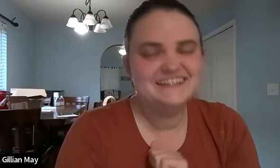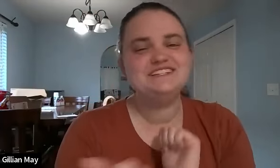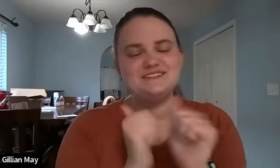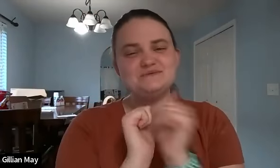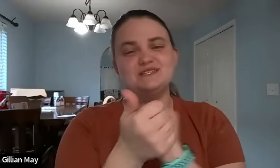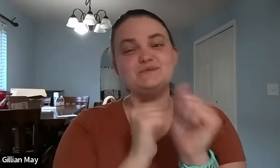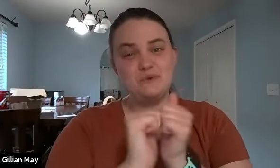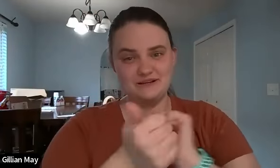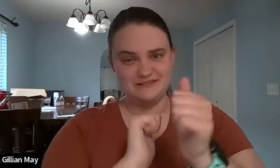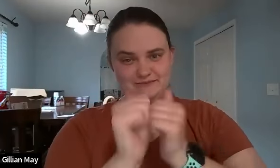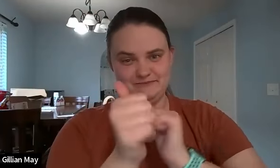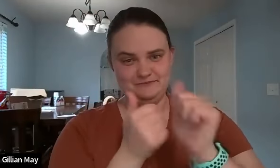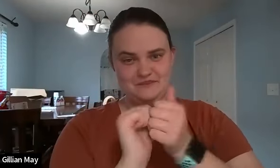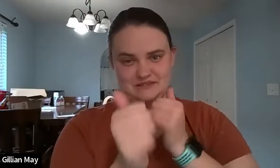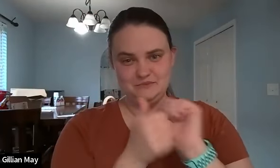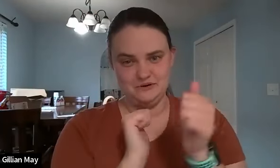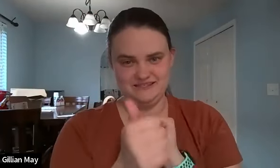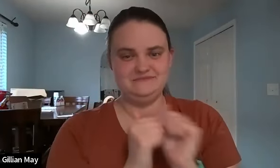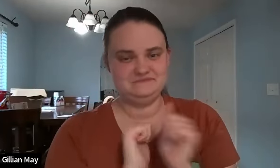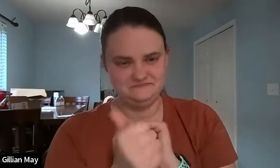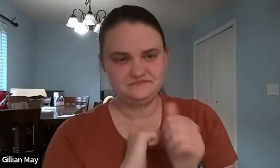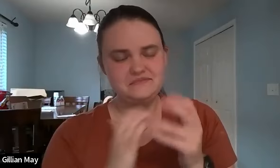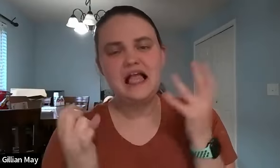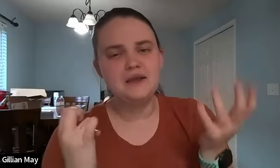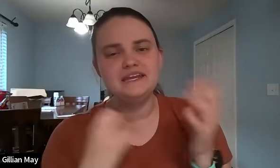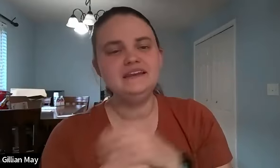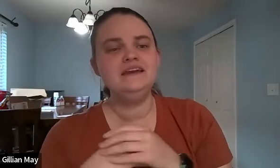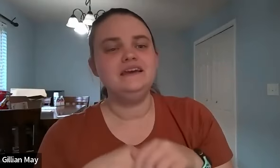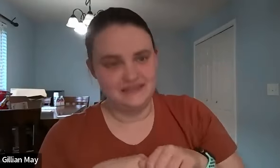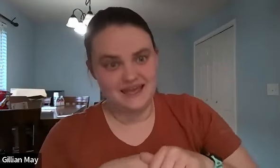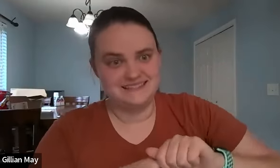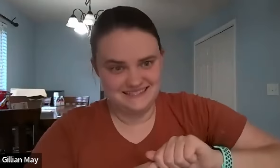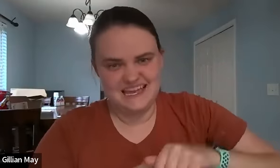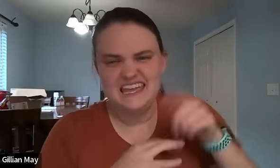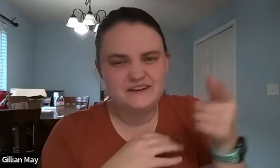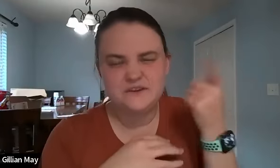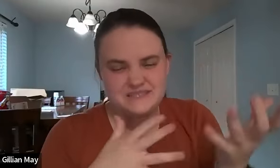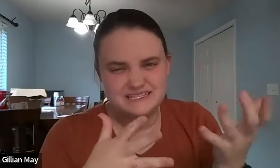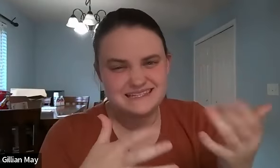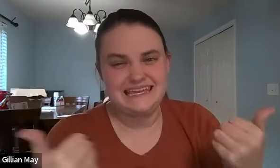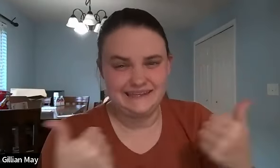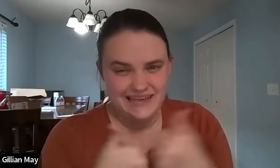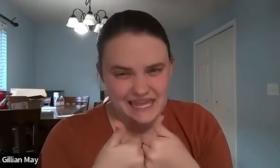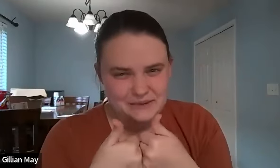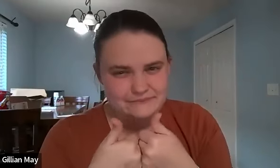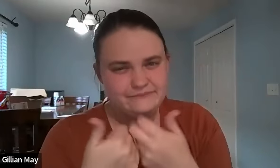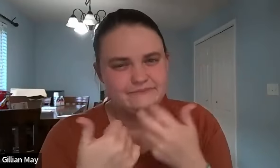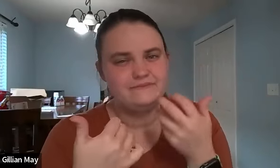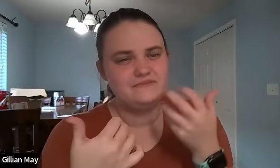So this one's sports. Sports. I mean, yes, even if you did say game, they're